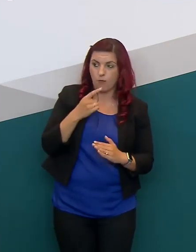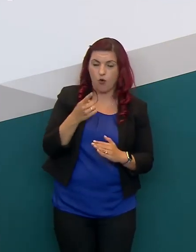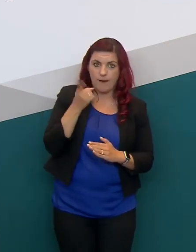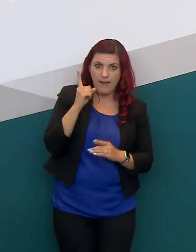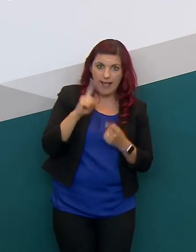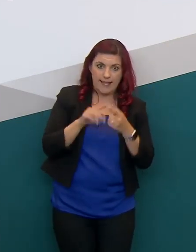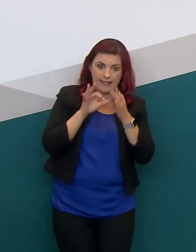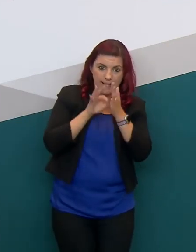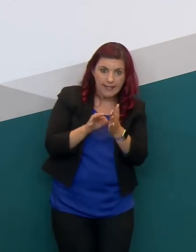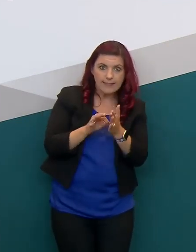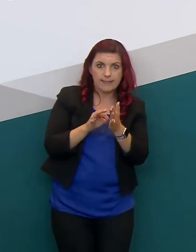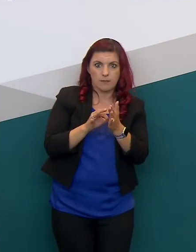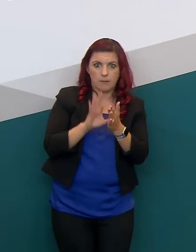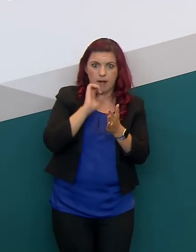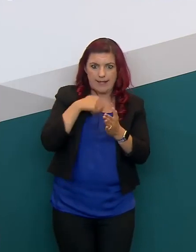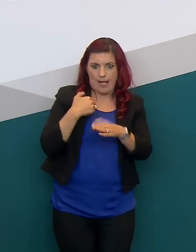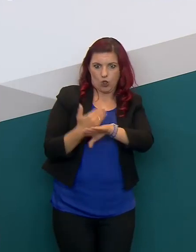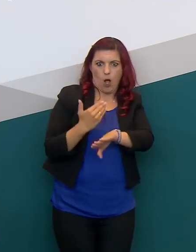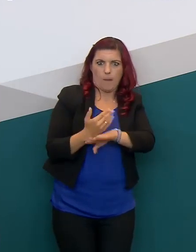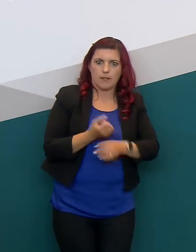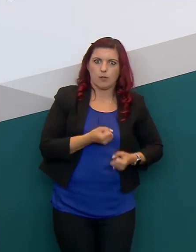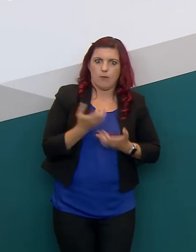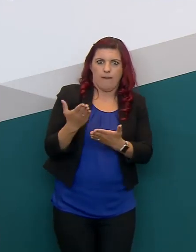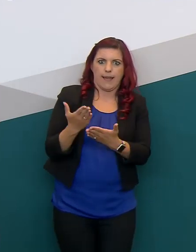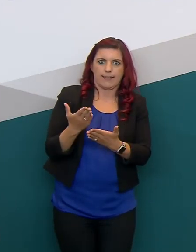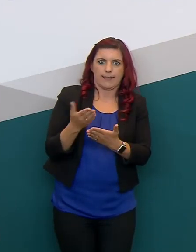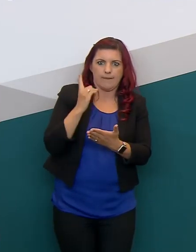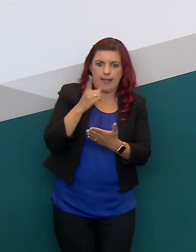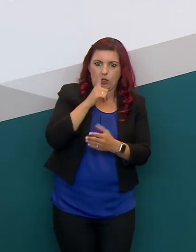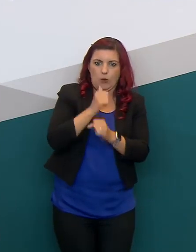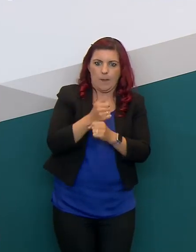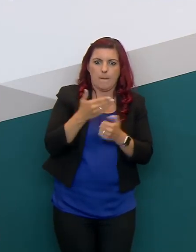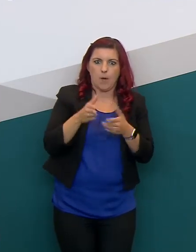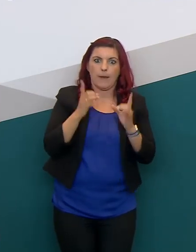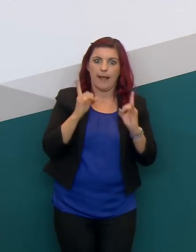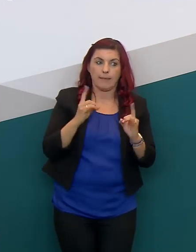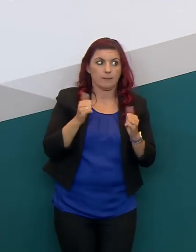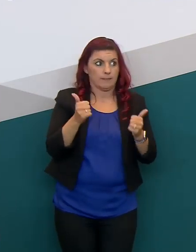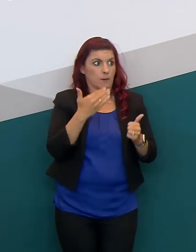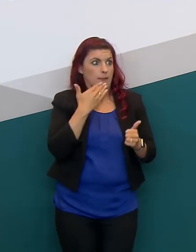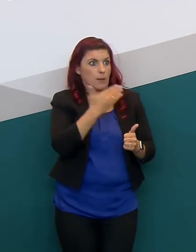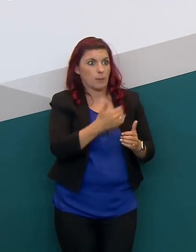think that's our role, it's our function to provide that advice in relation to public health matters. Okay, next.